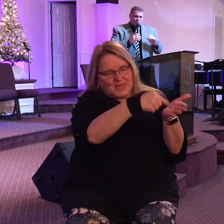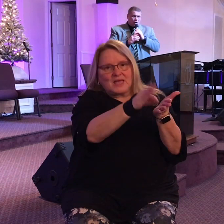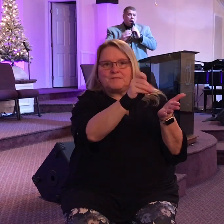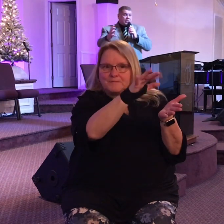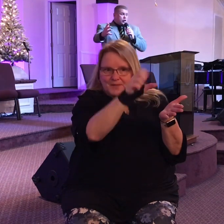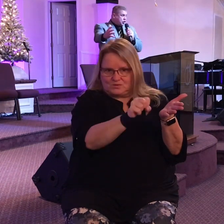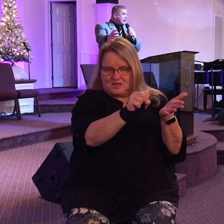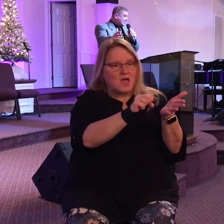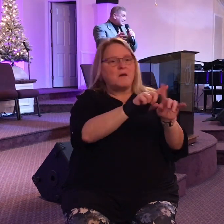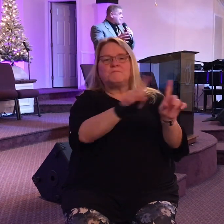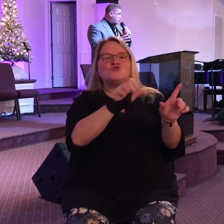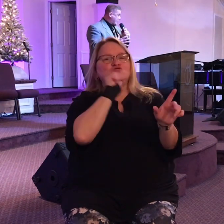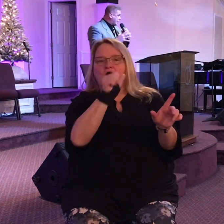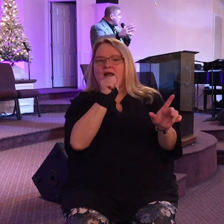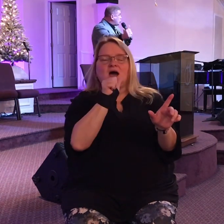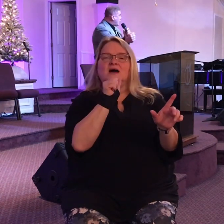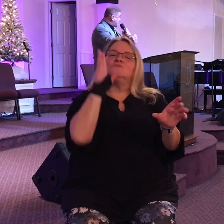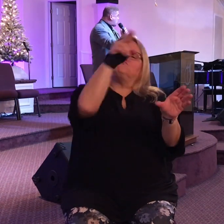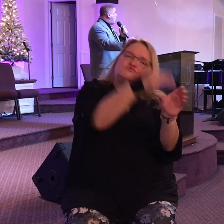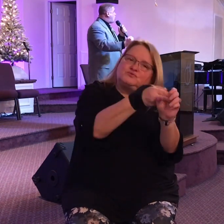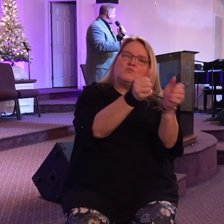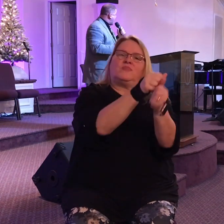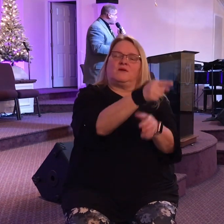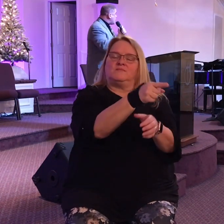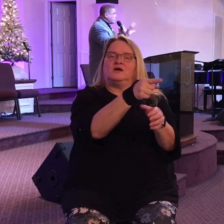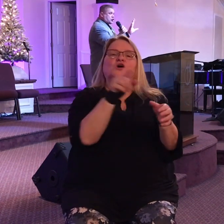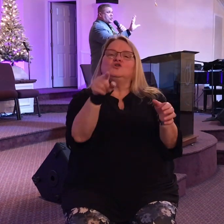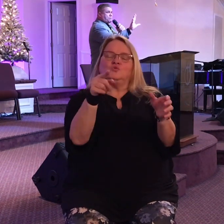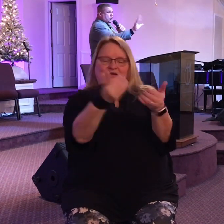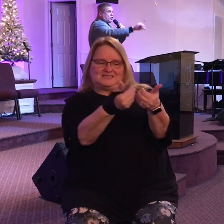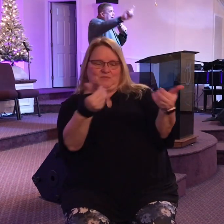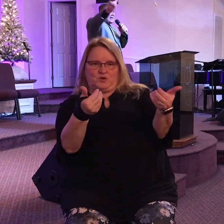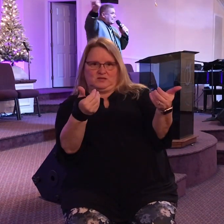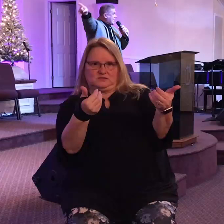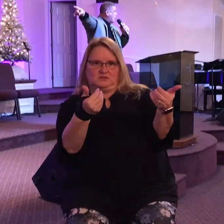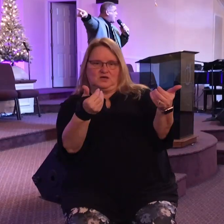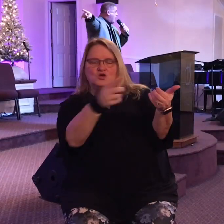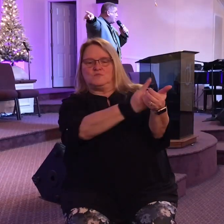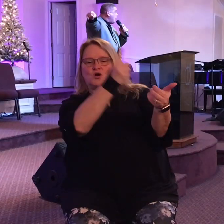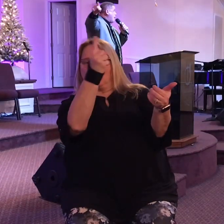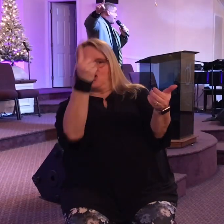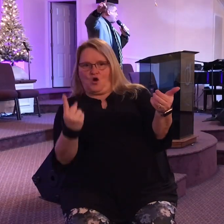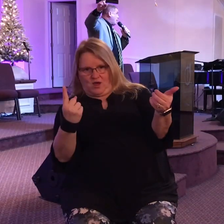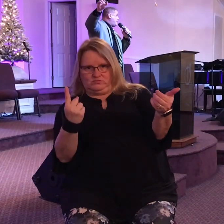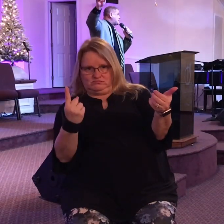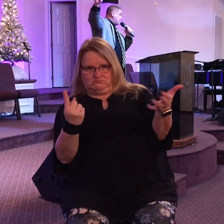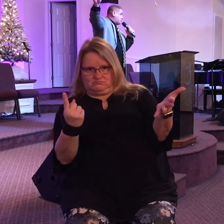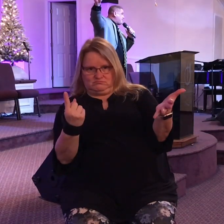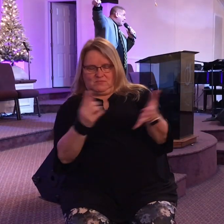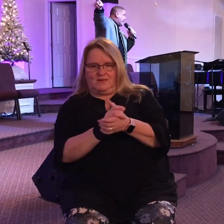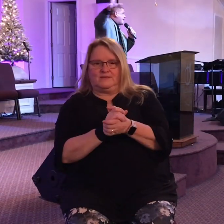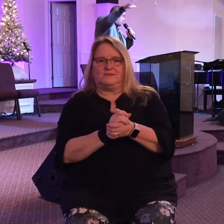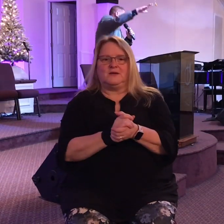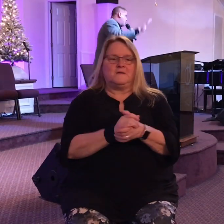them anymore. Amen. Because you have been separated. You have been called out. There's something you got that they don't have. And by the way, there's